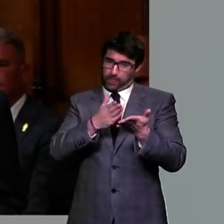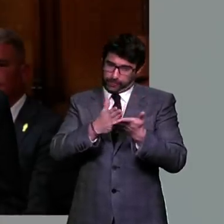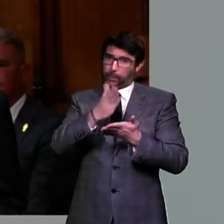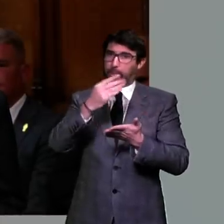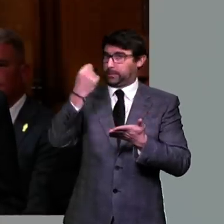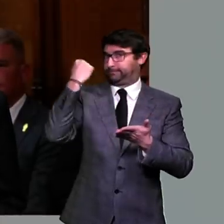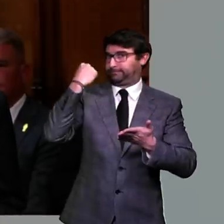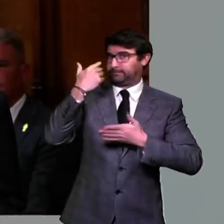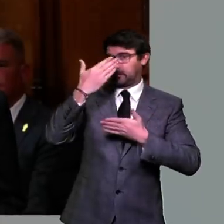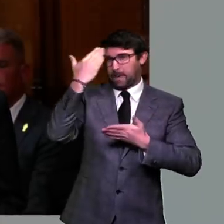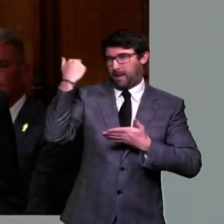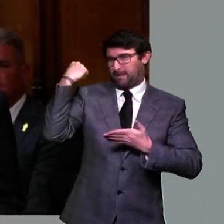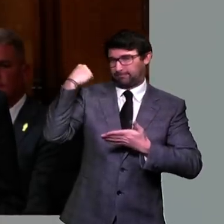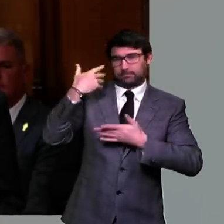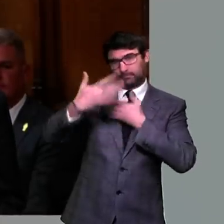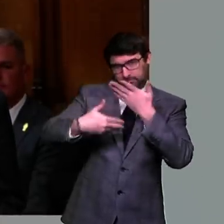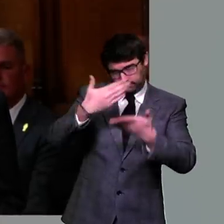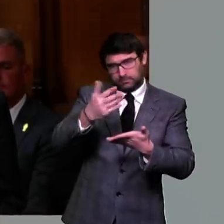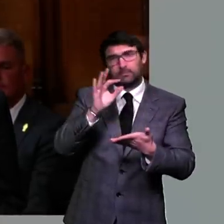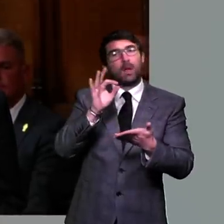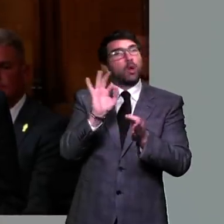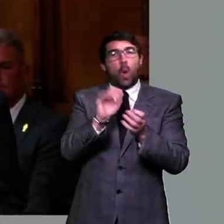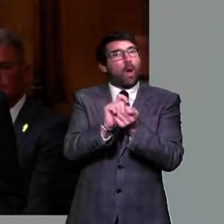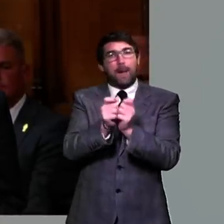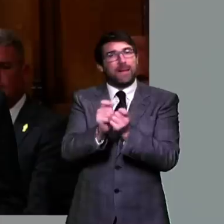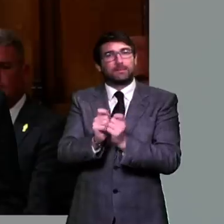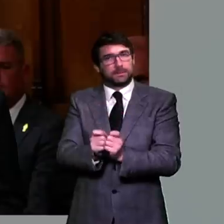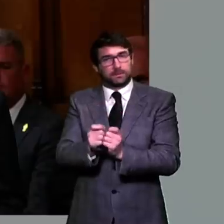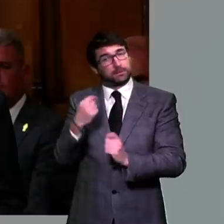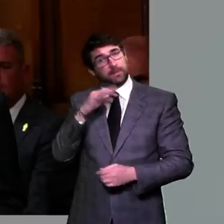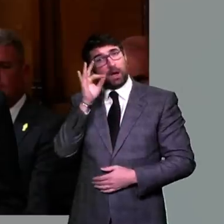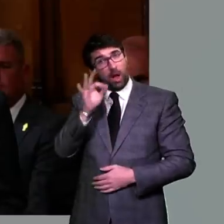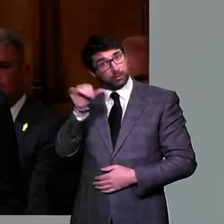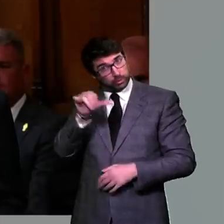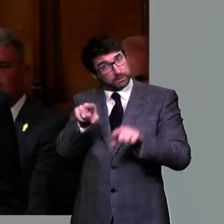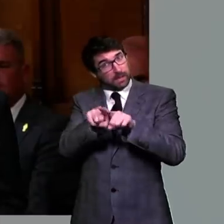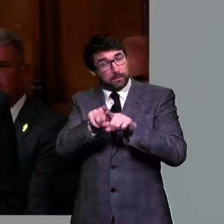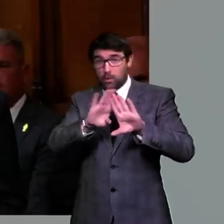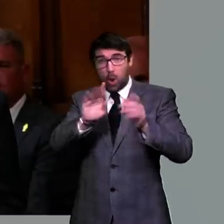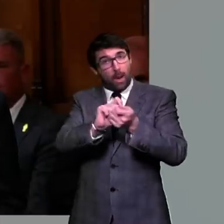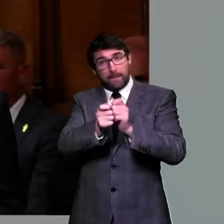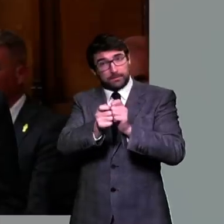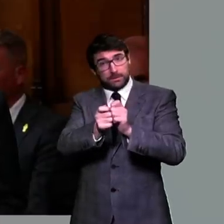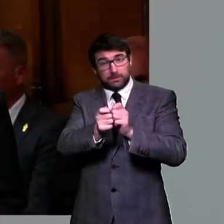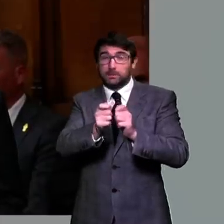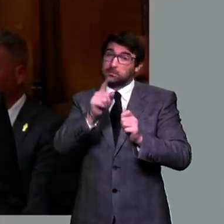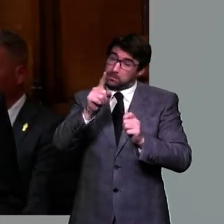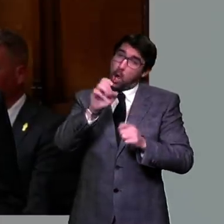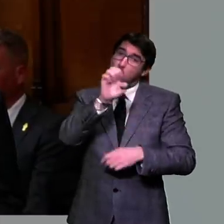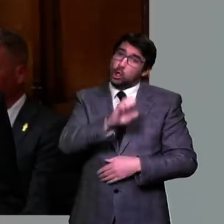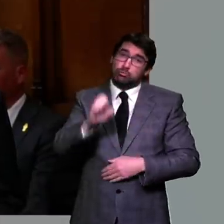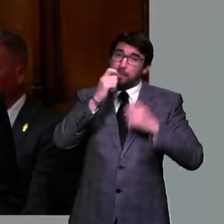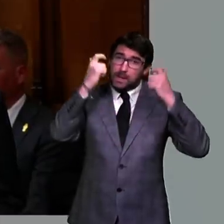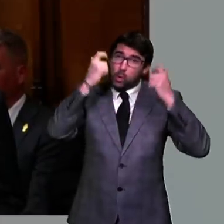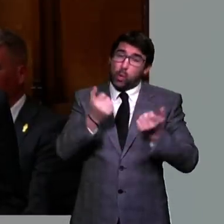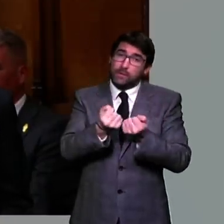the government's intention that the bill should remain unamended, and in particular that the European Court of Justice should have no jurisdiction